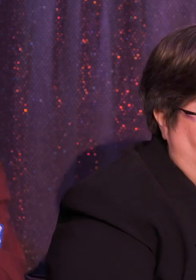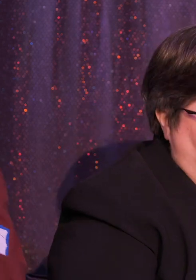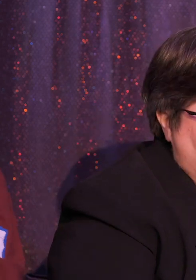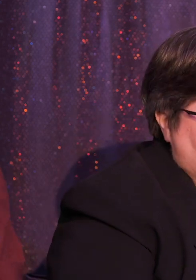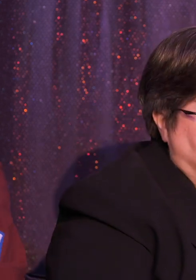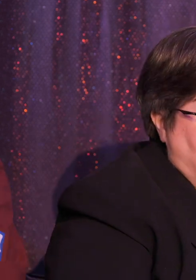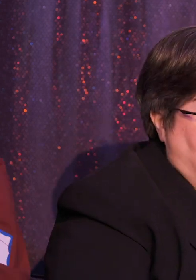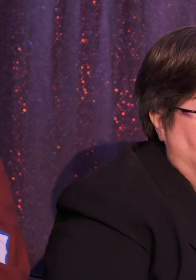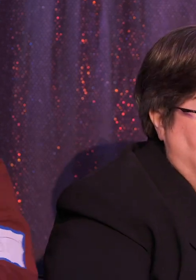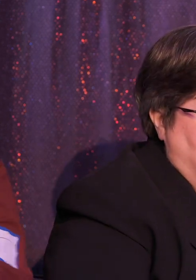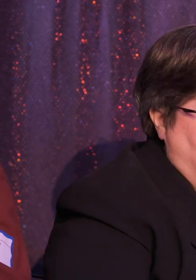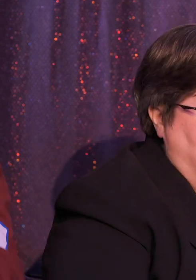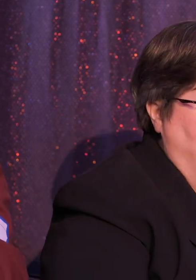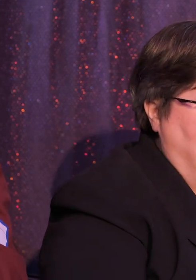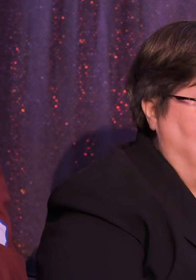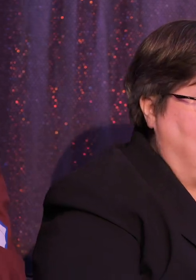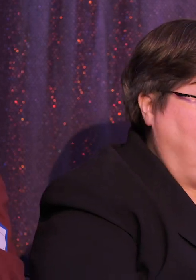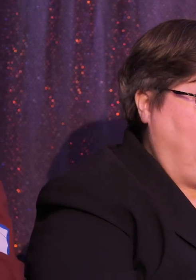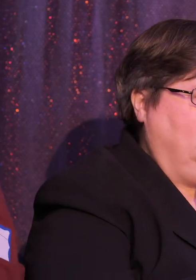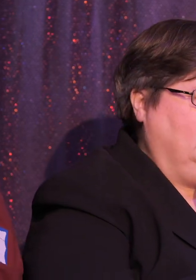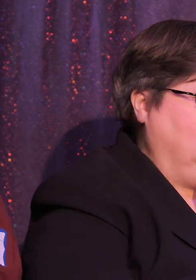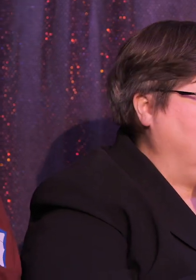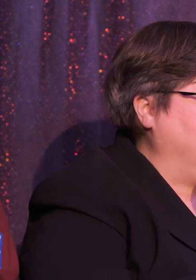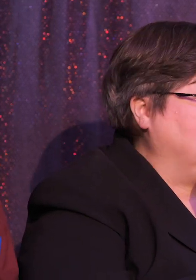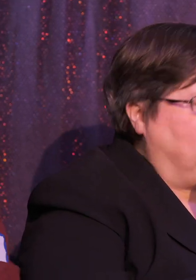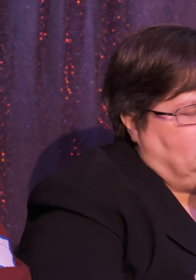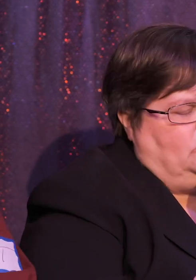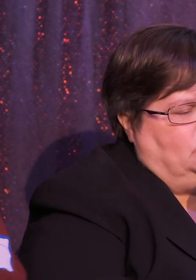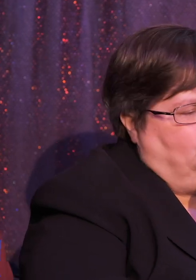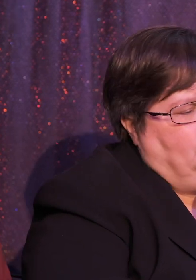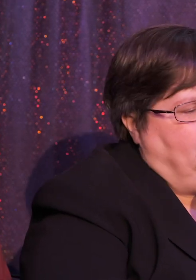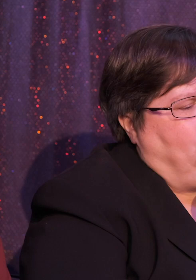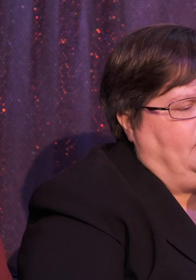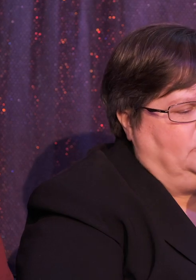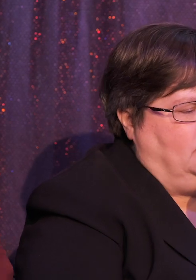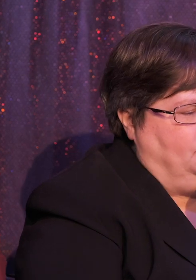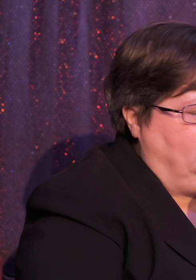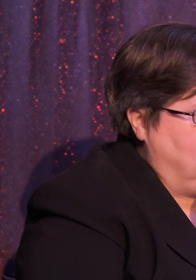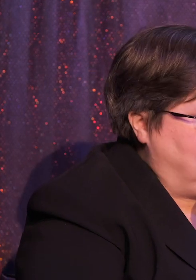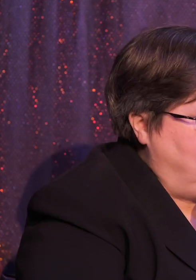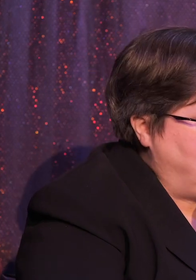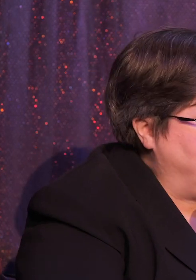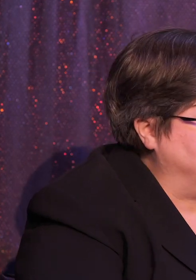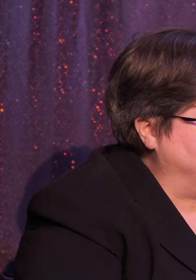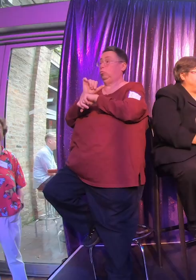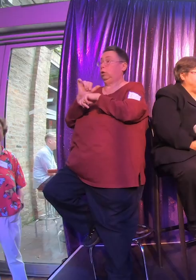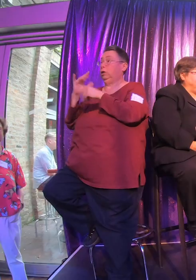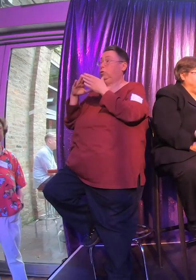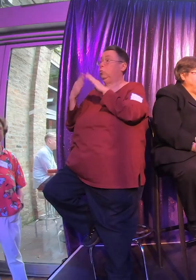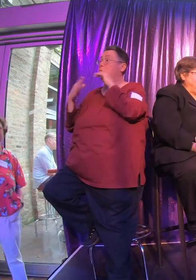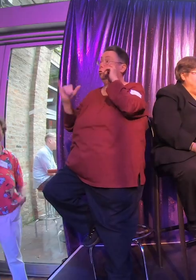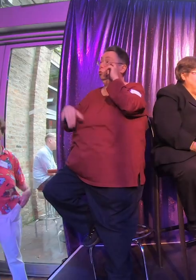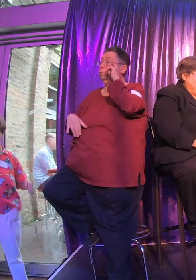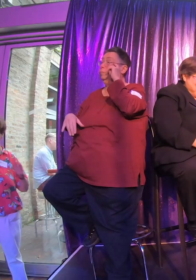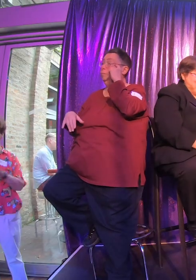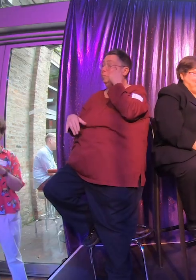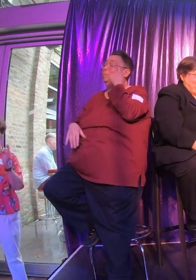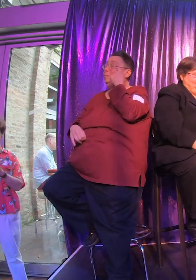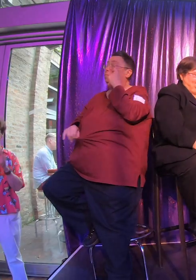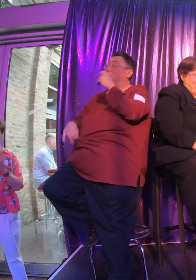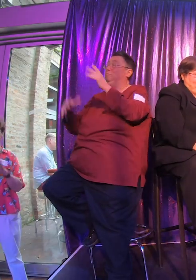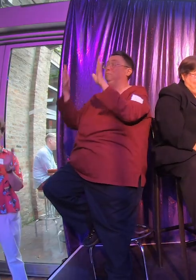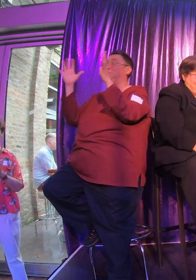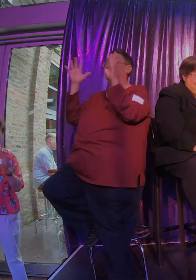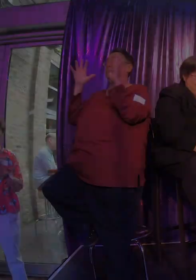work and everywhere, because she's continued to motivate me as much as those early people I was covering in the community. Okay.